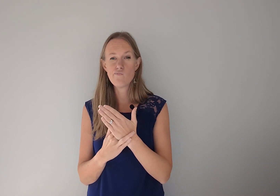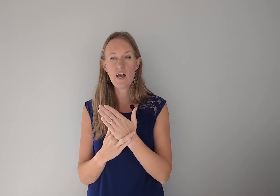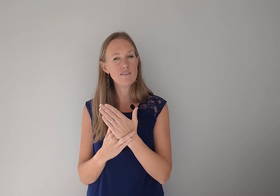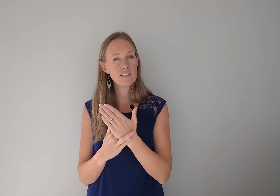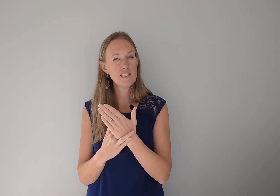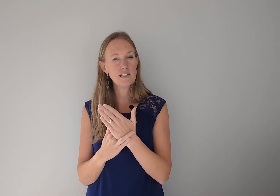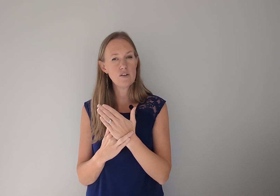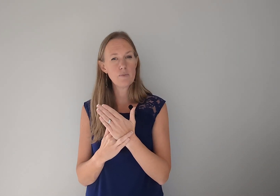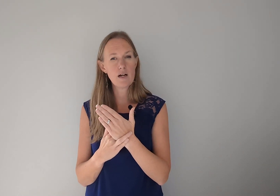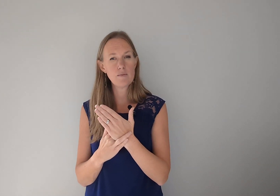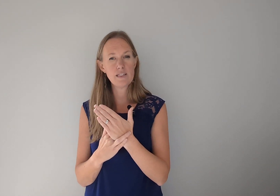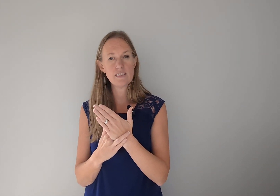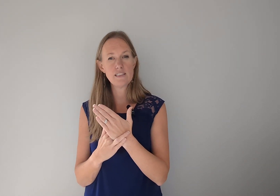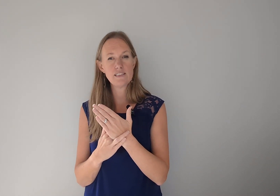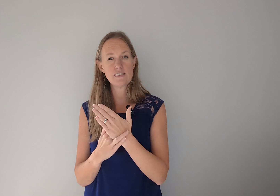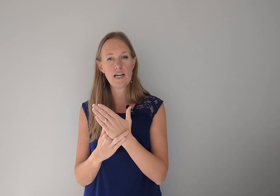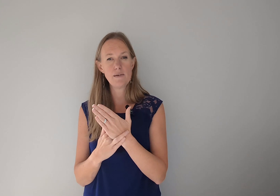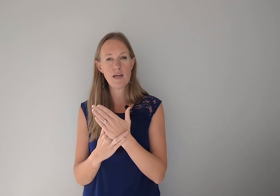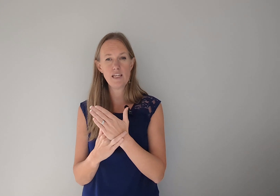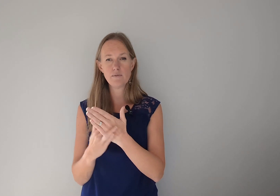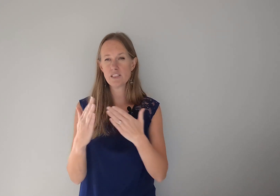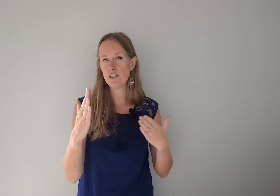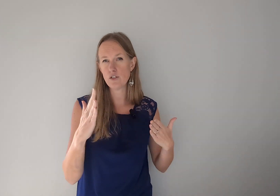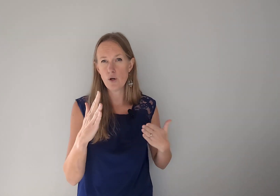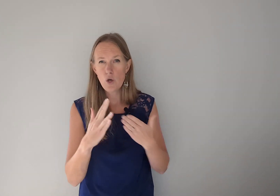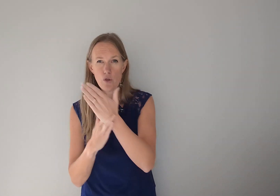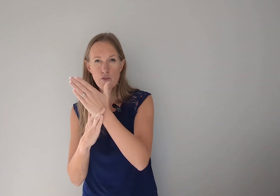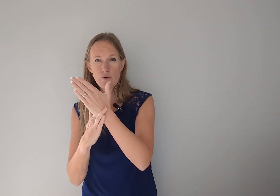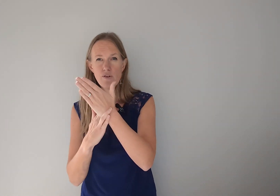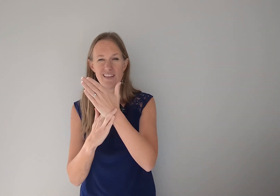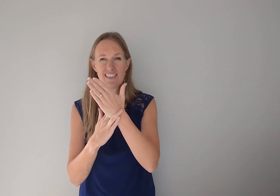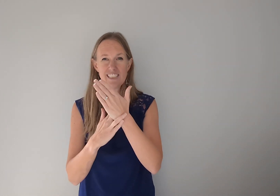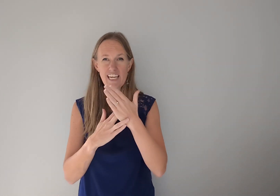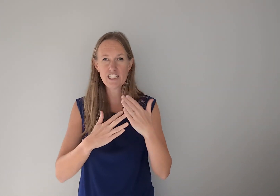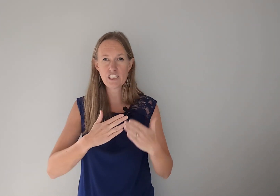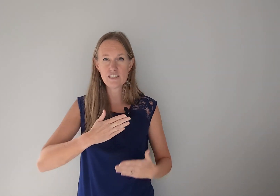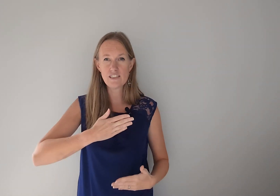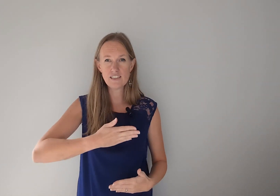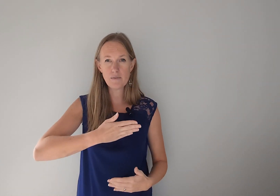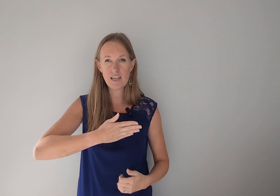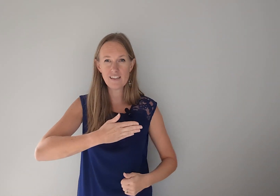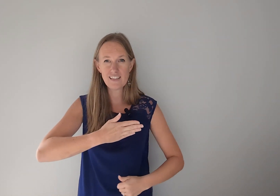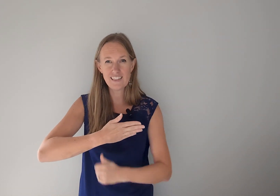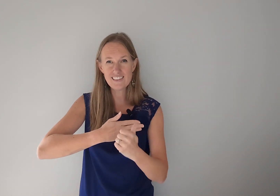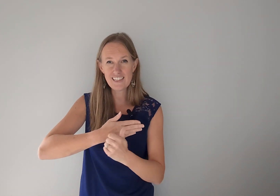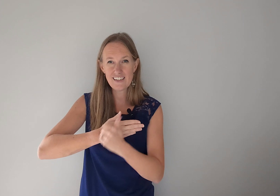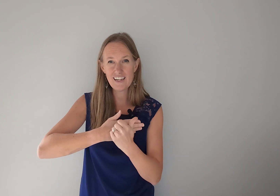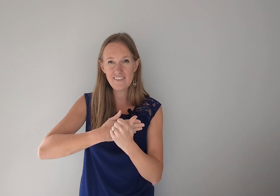I don't think that I would probably sign many. I'm just going to do through and then dangers. Non-dominant hand like this, and you kind of